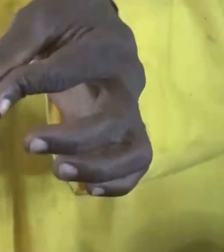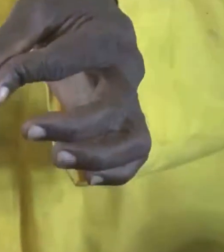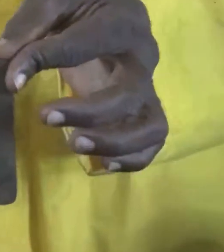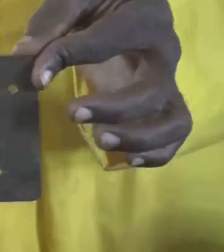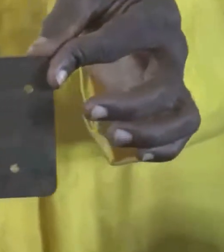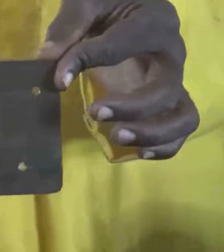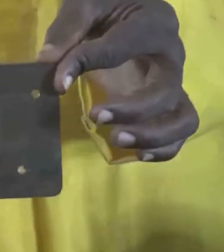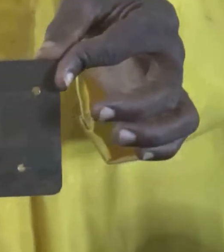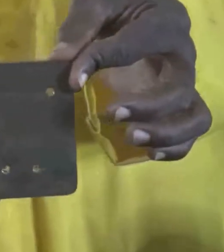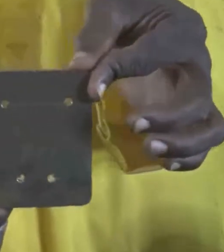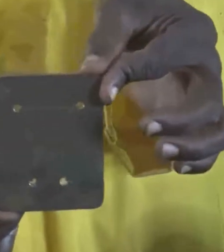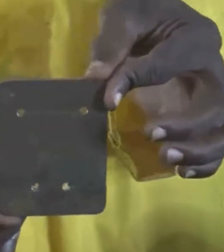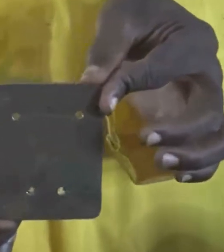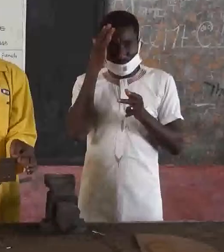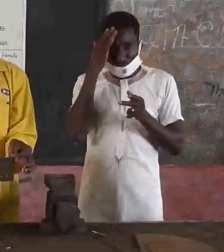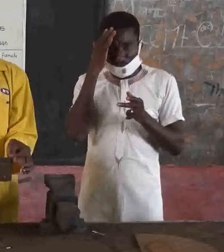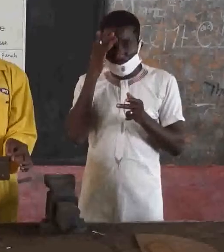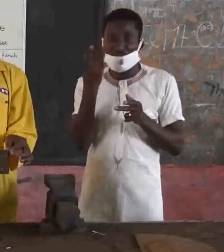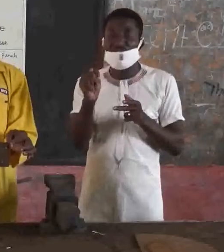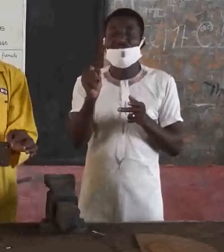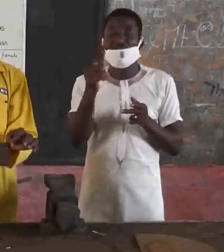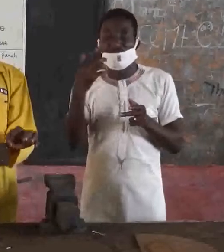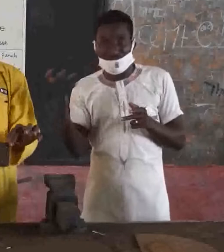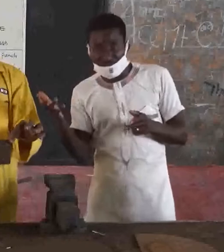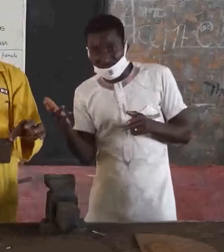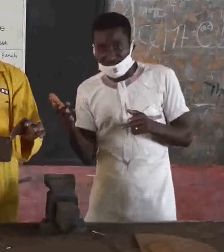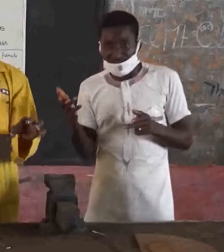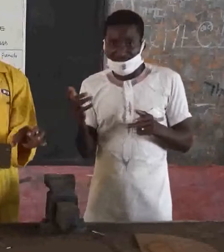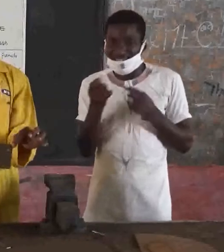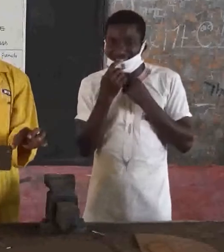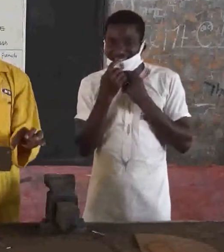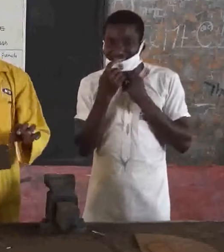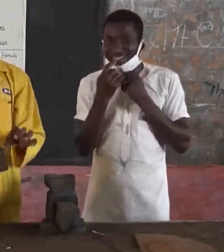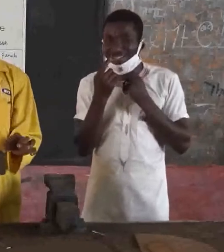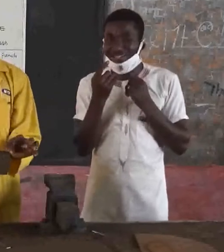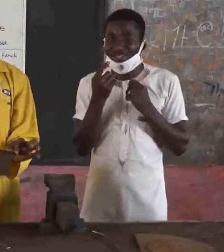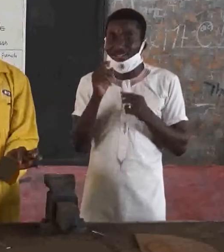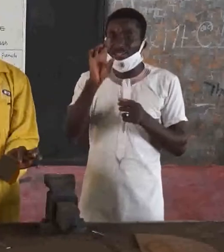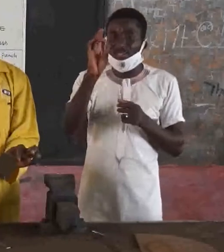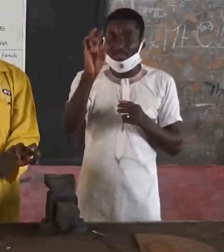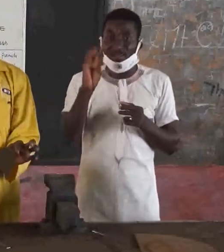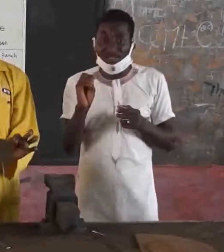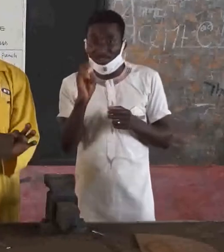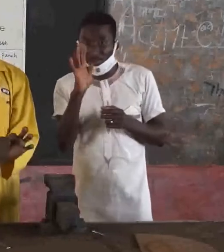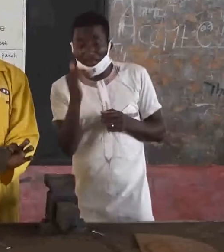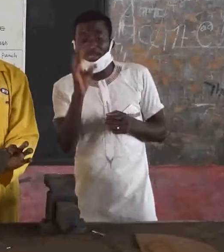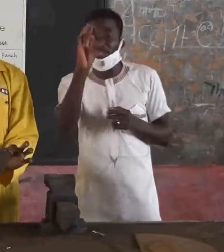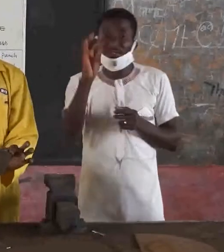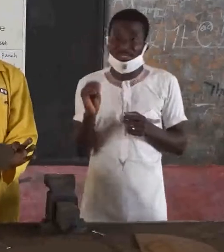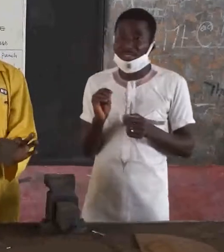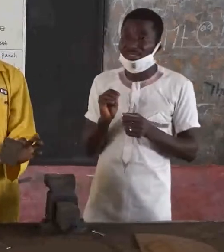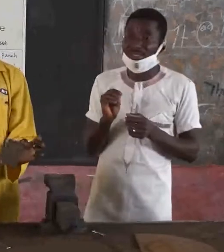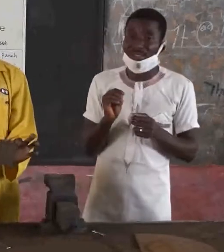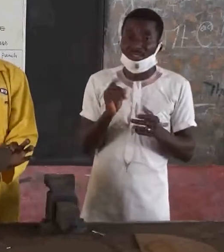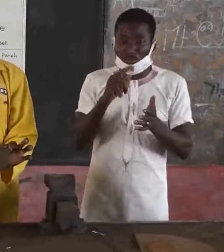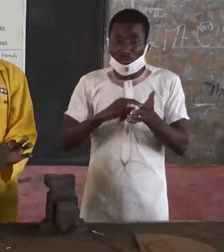are workshops. Since you know the tools, the sheet metal is 3 mm thickness, 70 by 70, you make the maker out